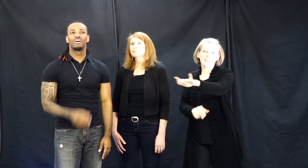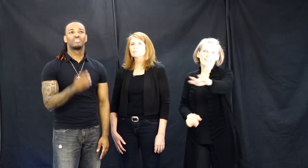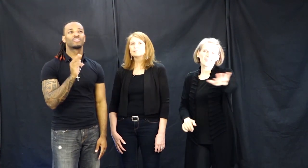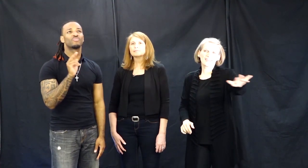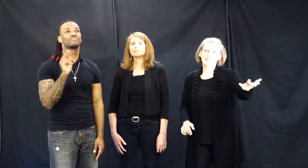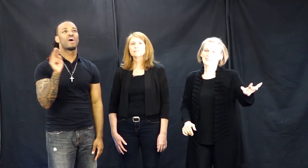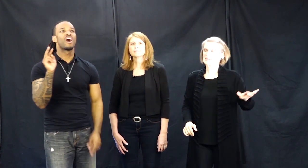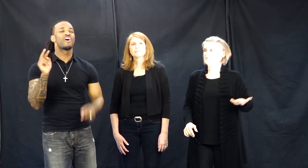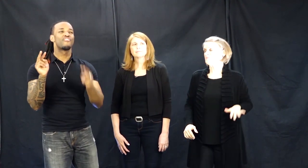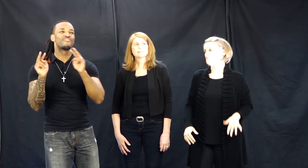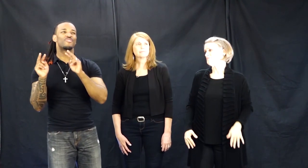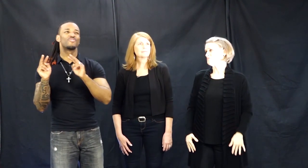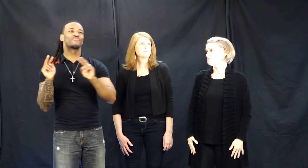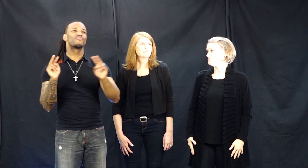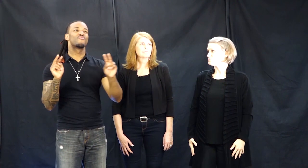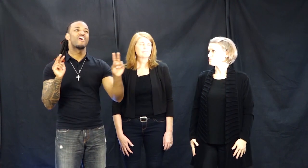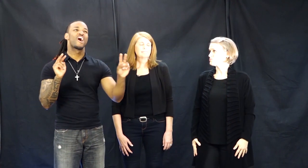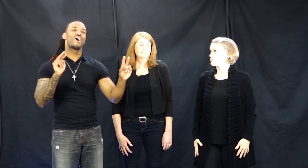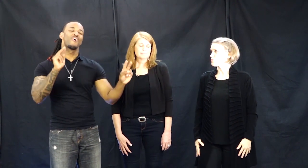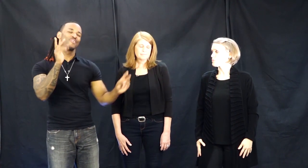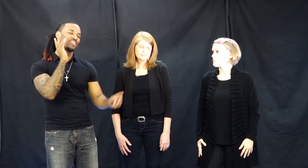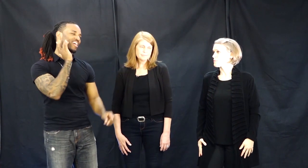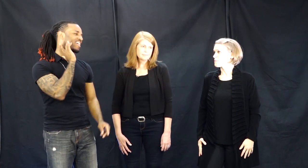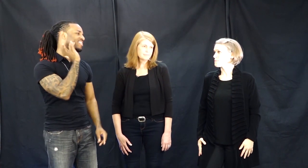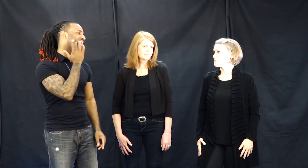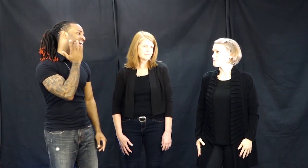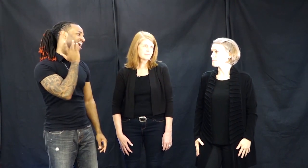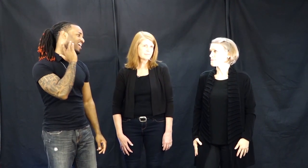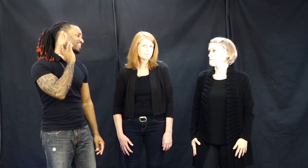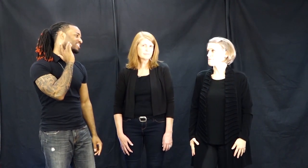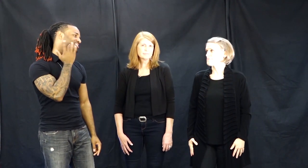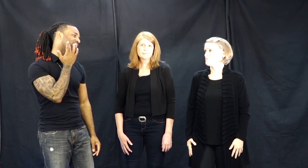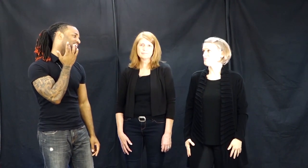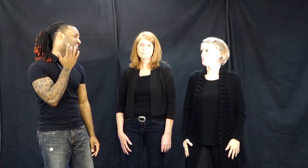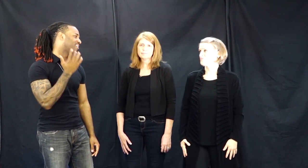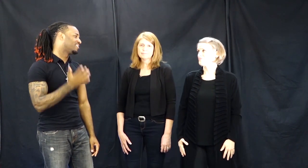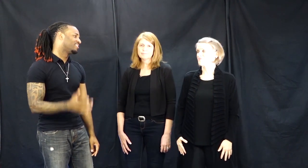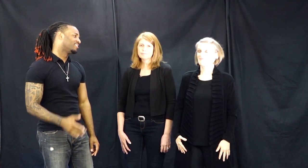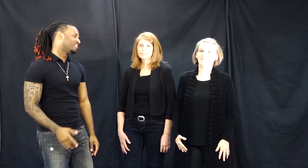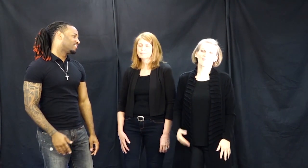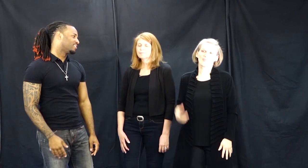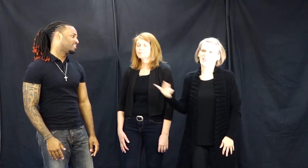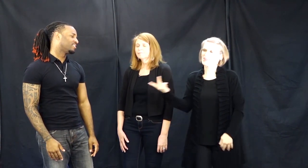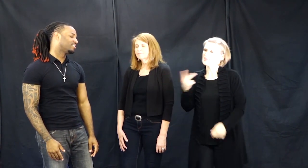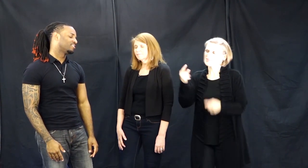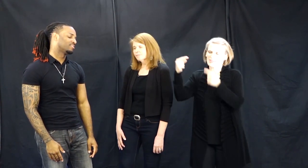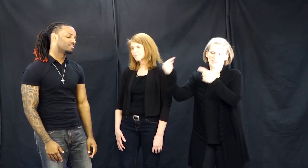city. Look around, Eliza. They are trying to do the